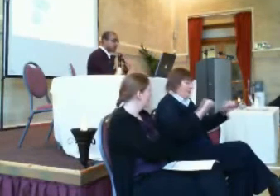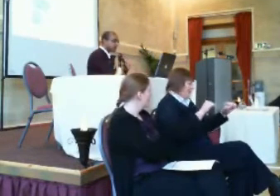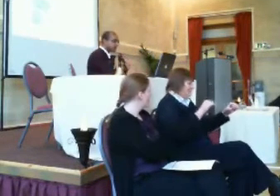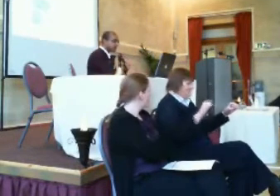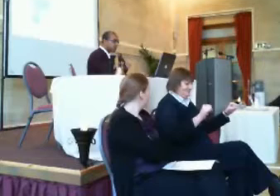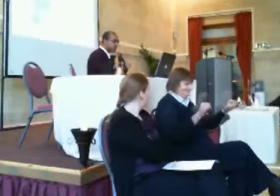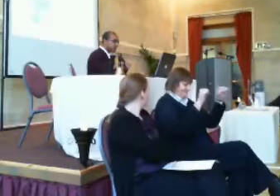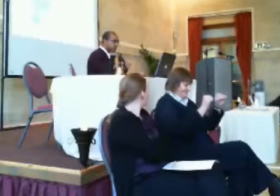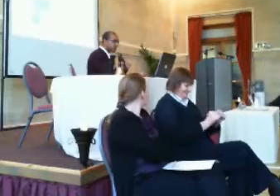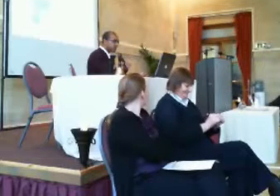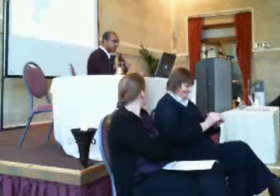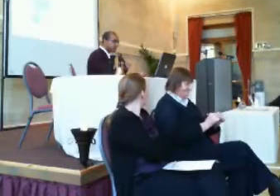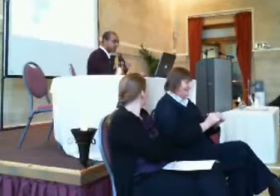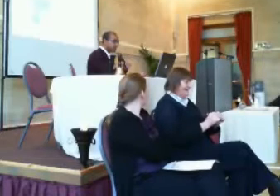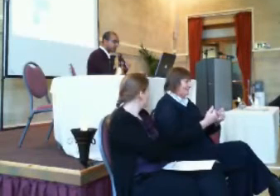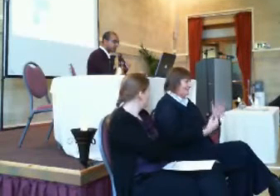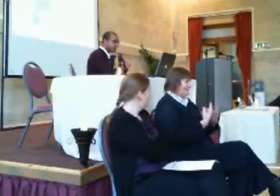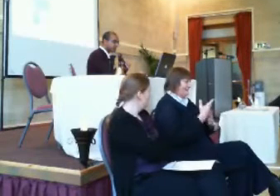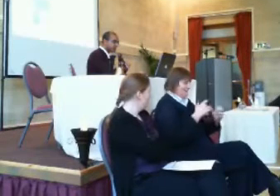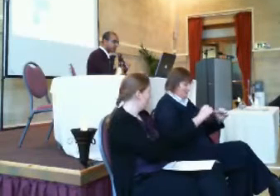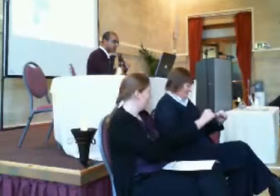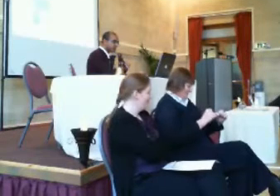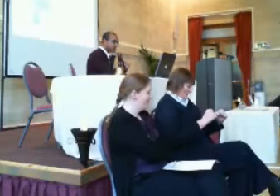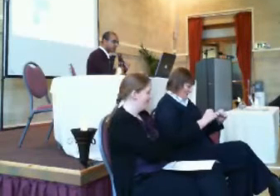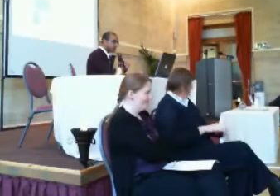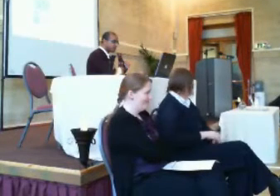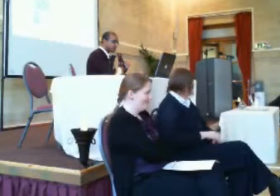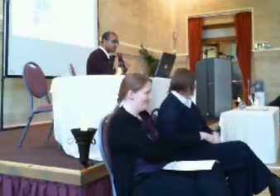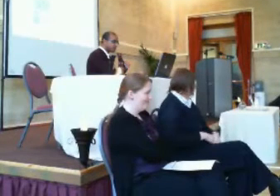We certainly have got some remnants in here today, so that's just a look.